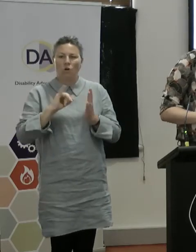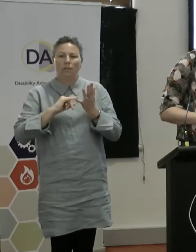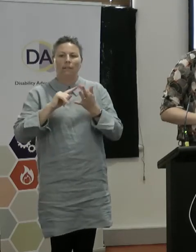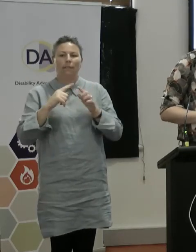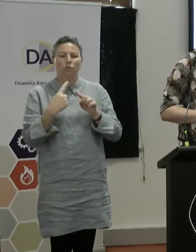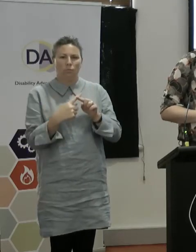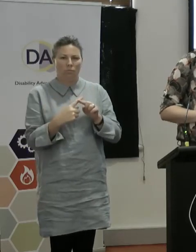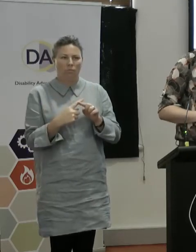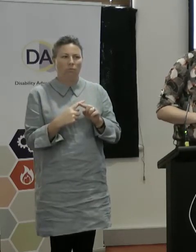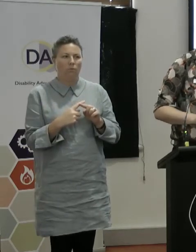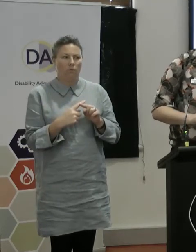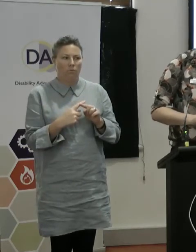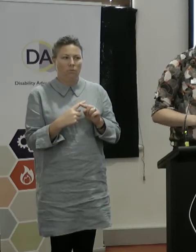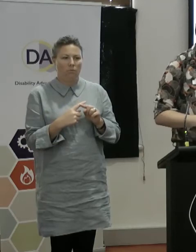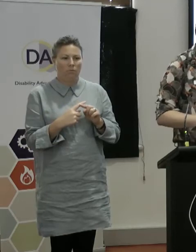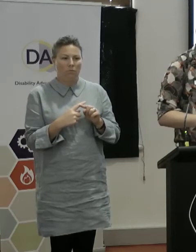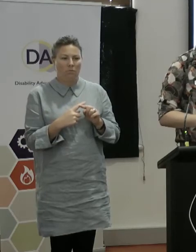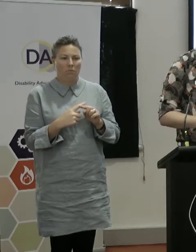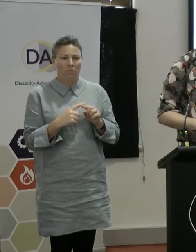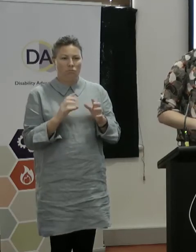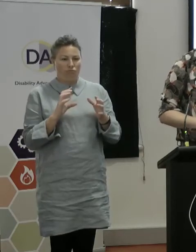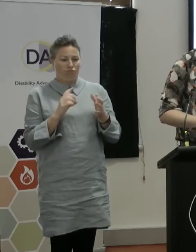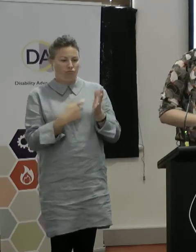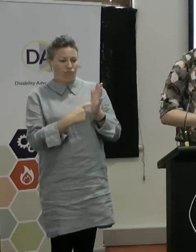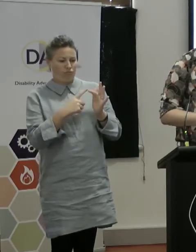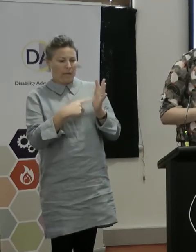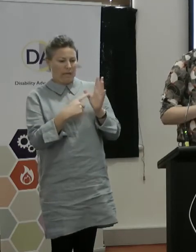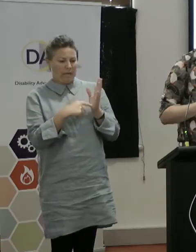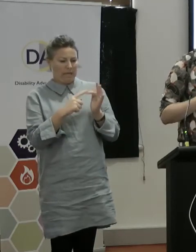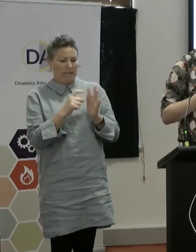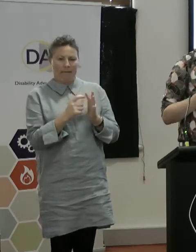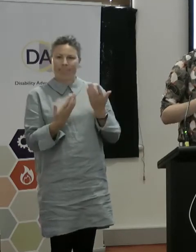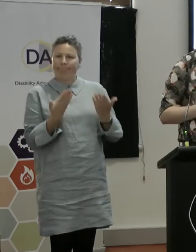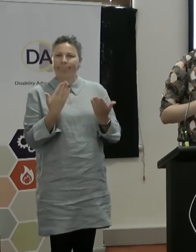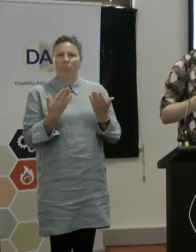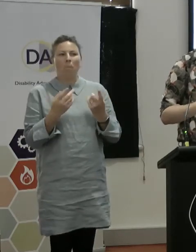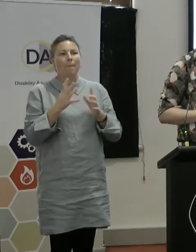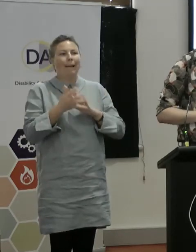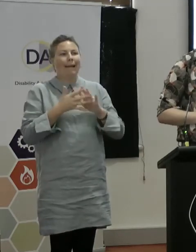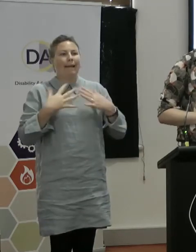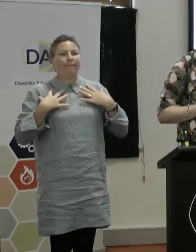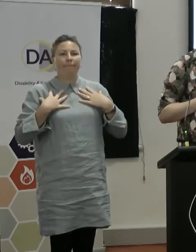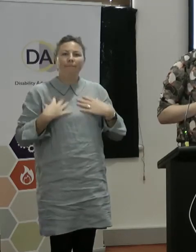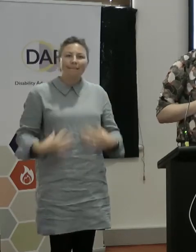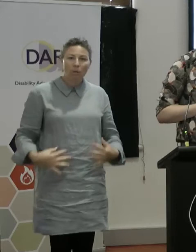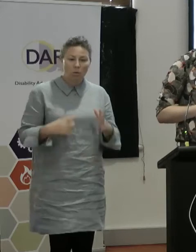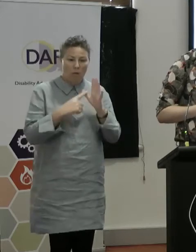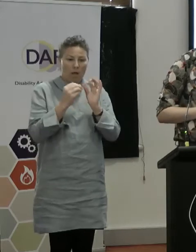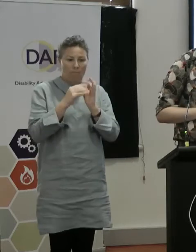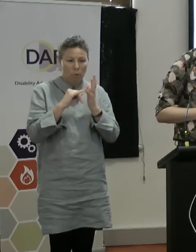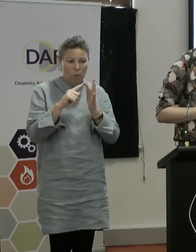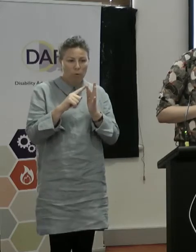related is, I'm not sure how related it has to be related, but that would be physical abuse and neglect, which is often